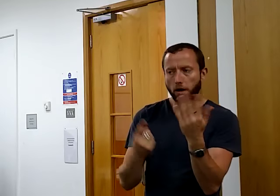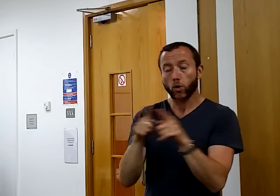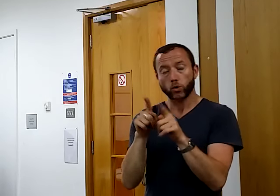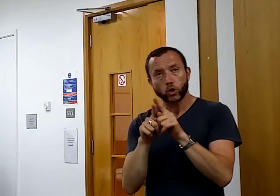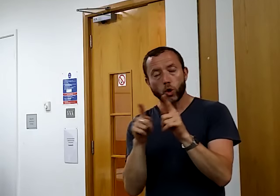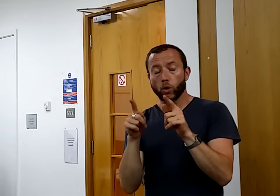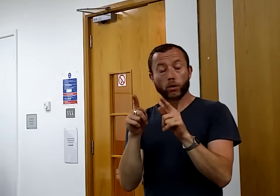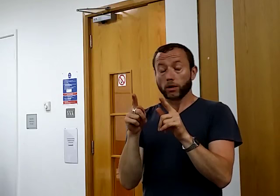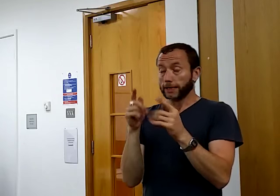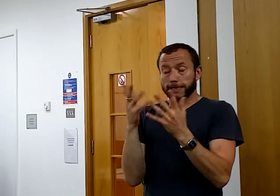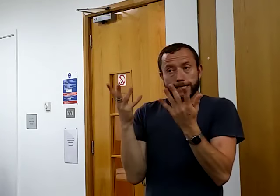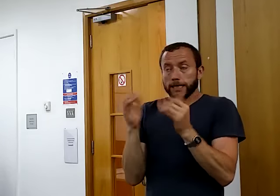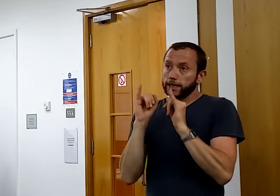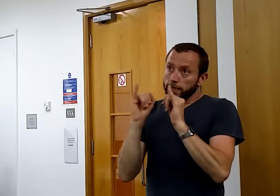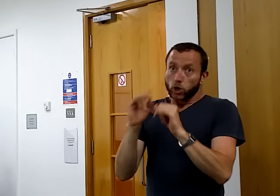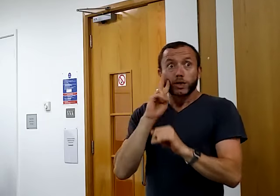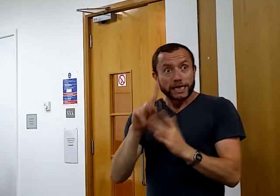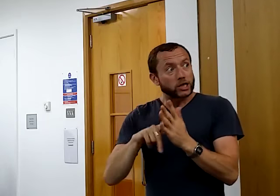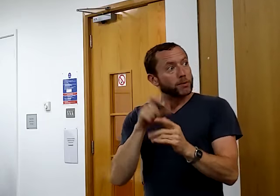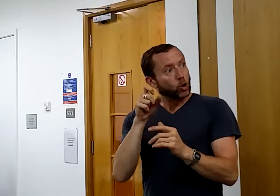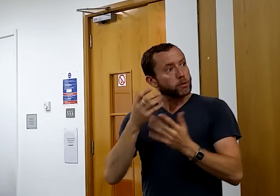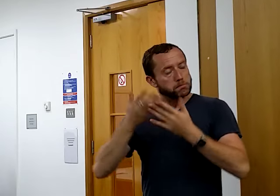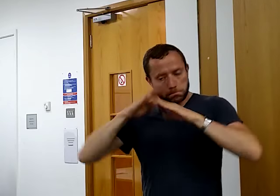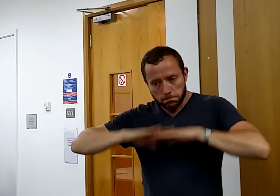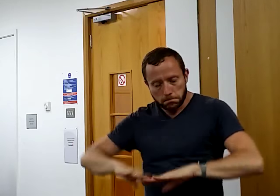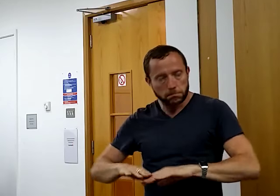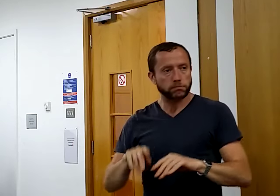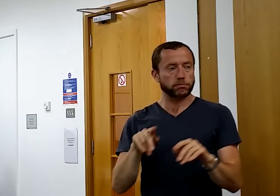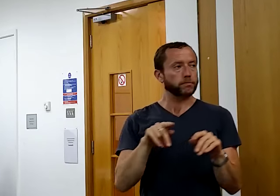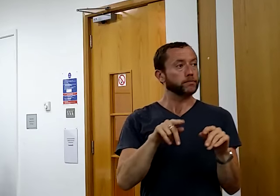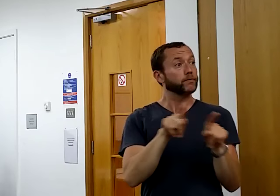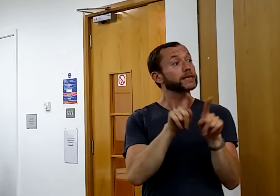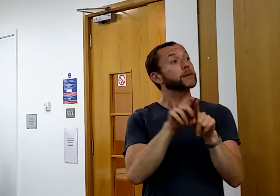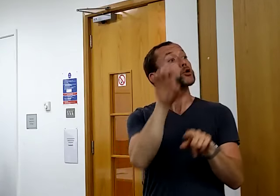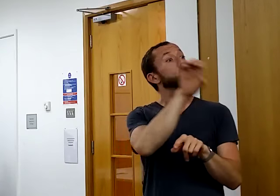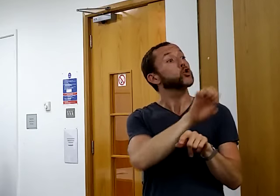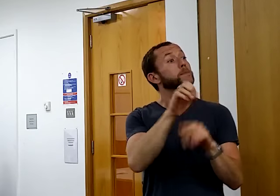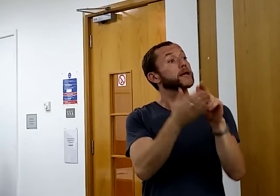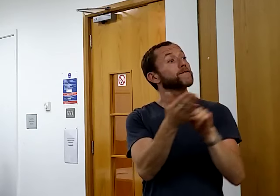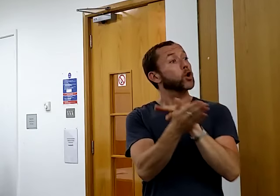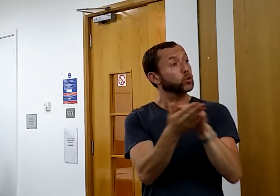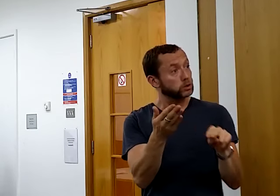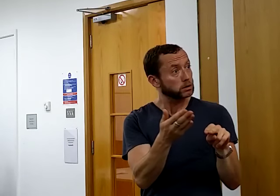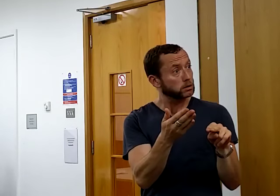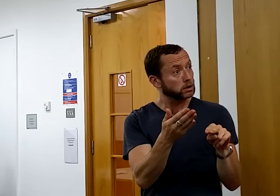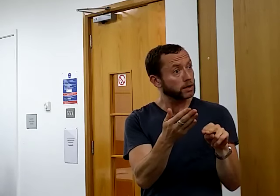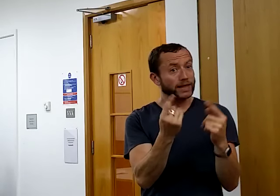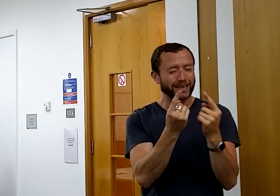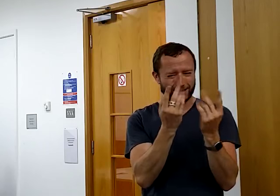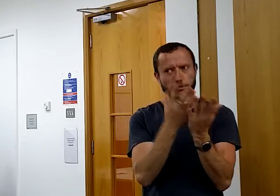Union, the referendum was complex. You know, I voted for Remain, but